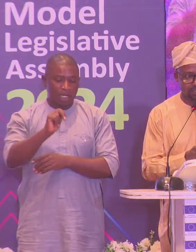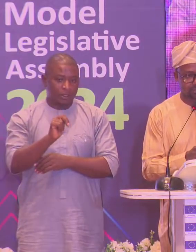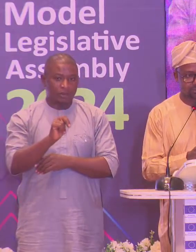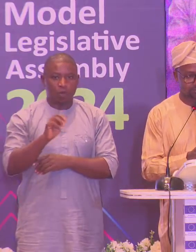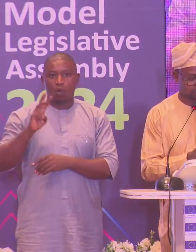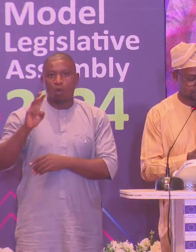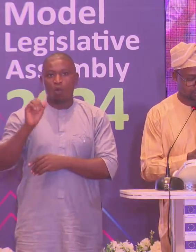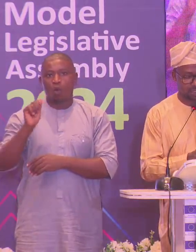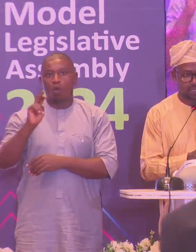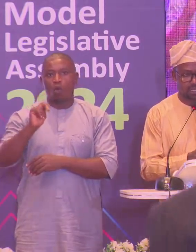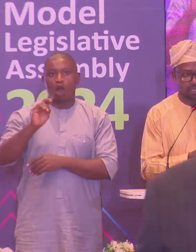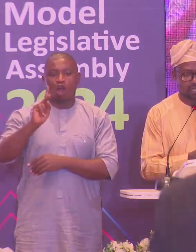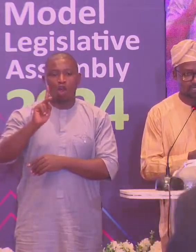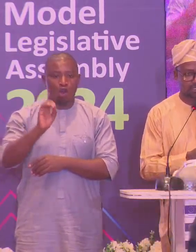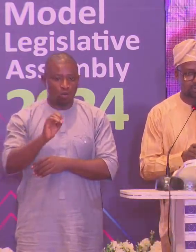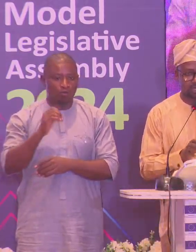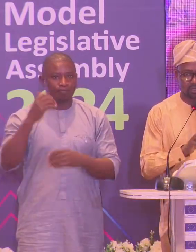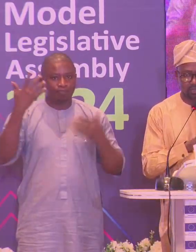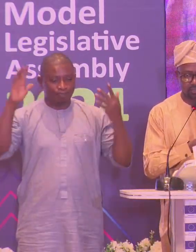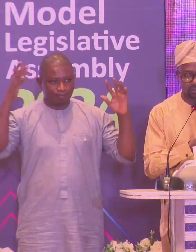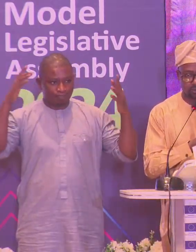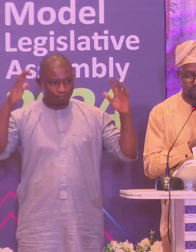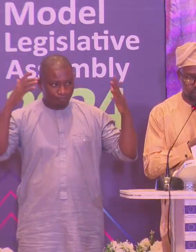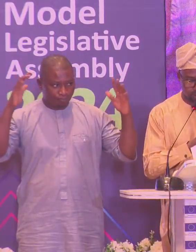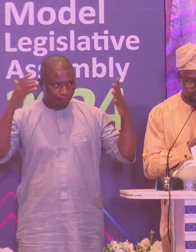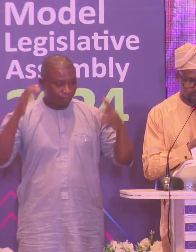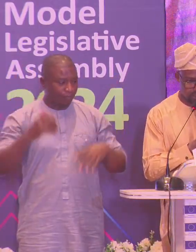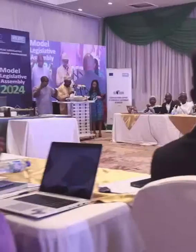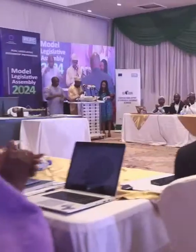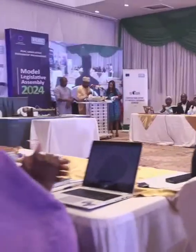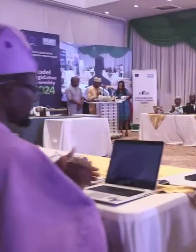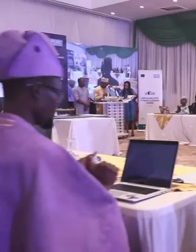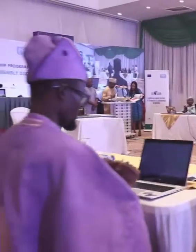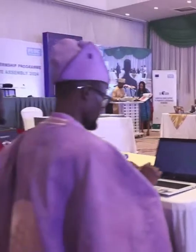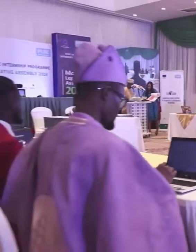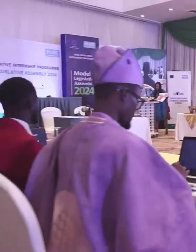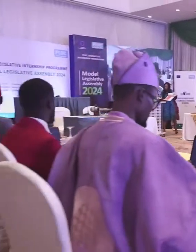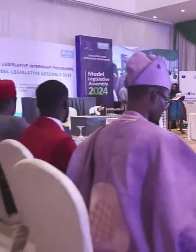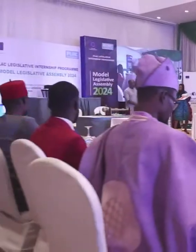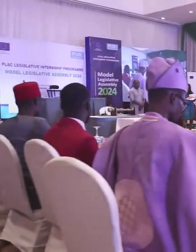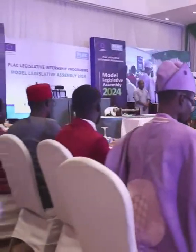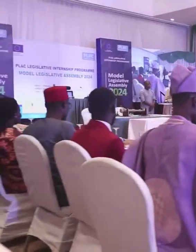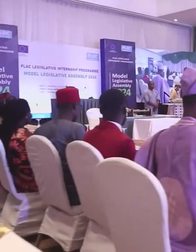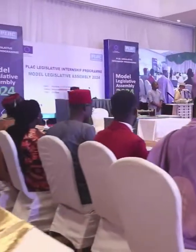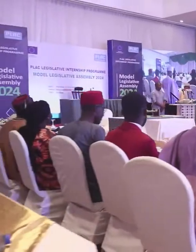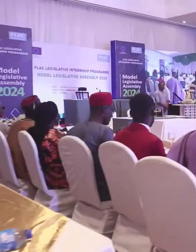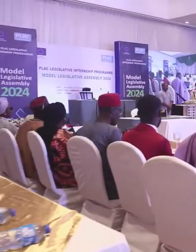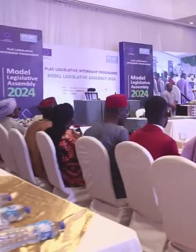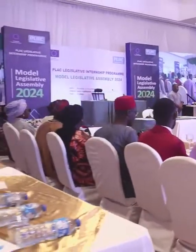Clement as he makes his welcome remarks. Thank you.